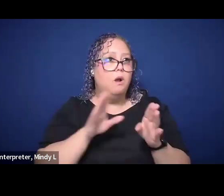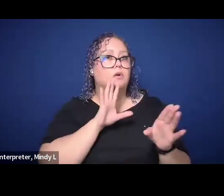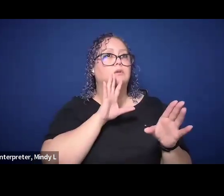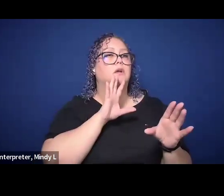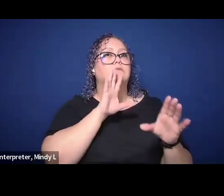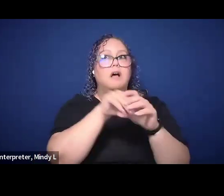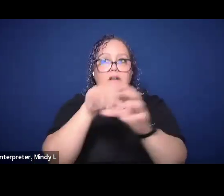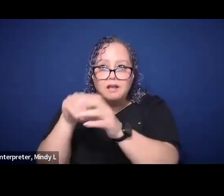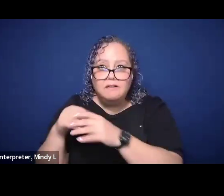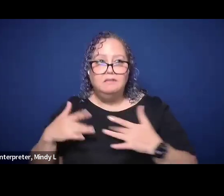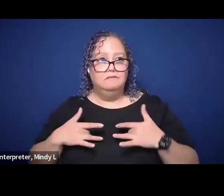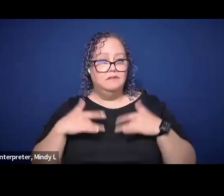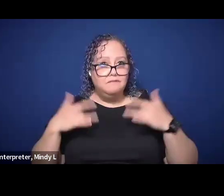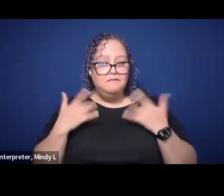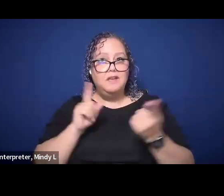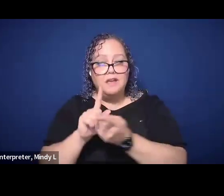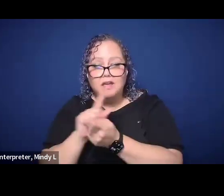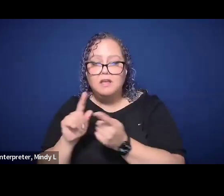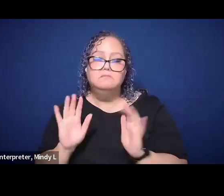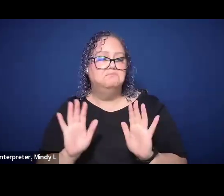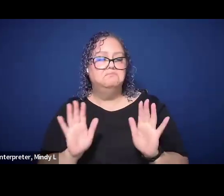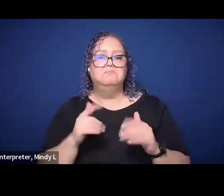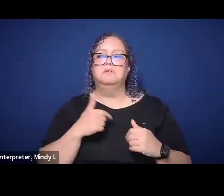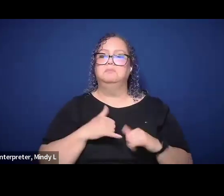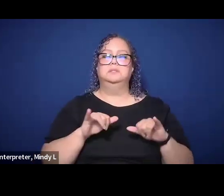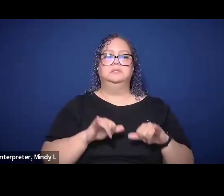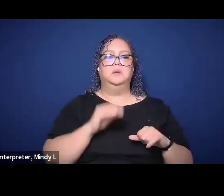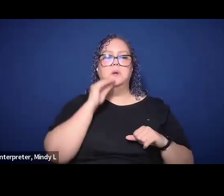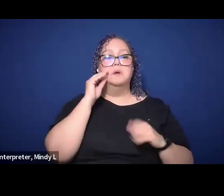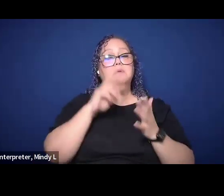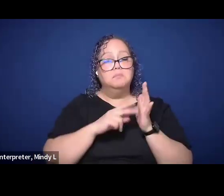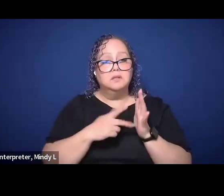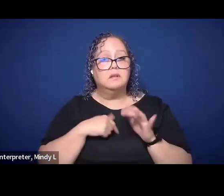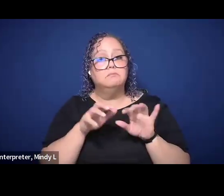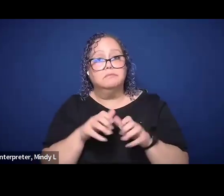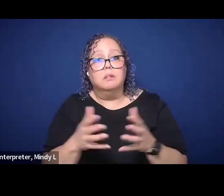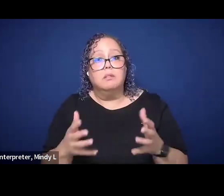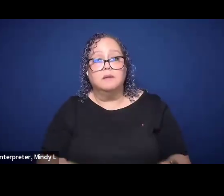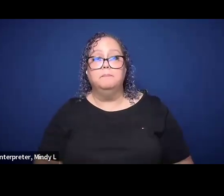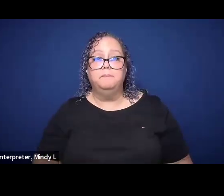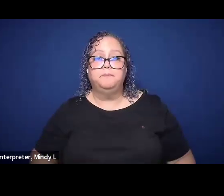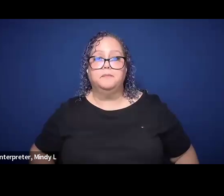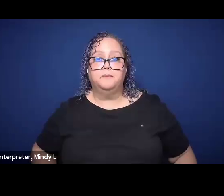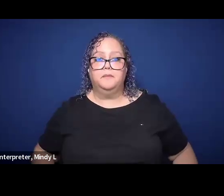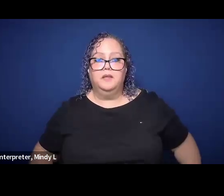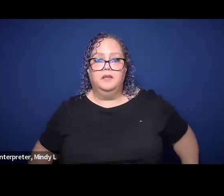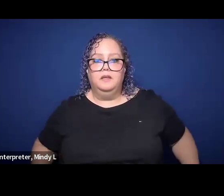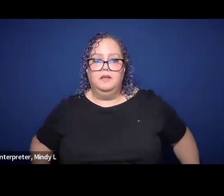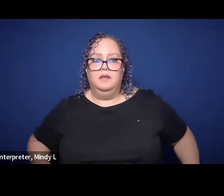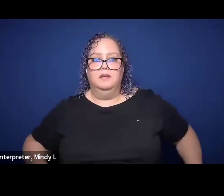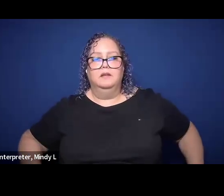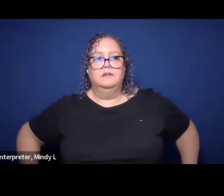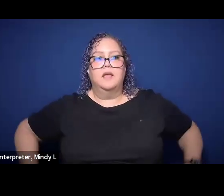things like that if it's a bare minimum sort of week for my conditions. All right.